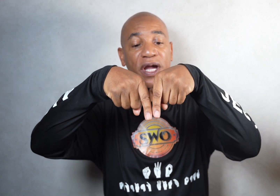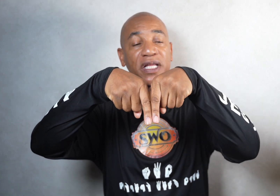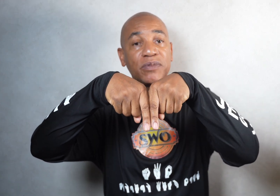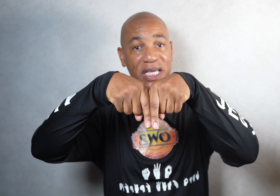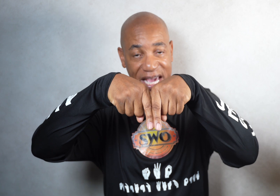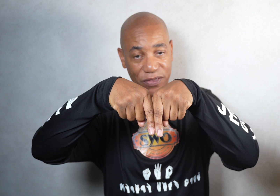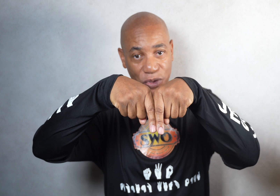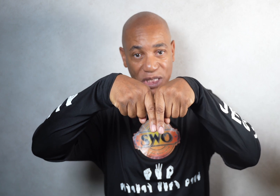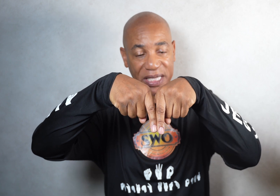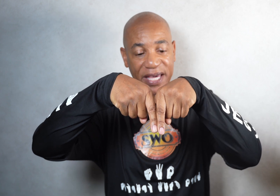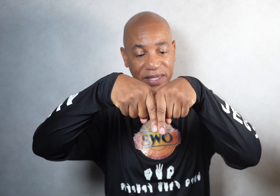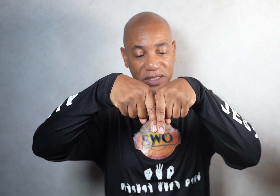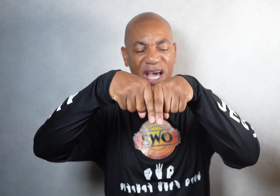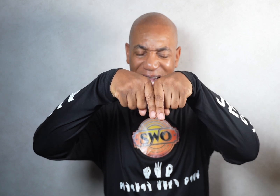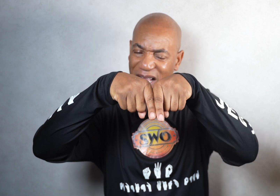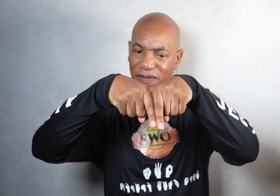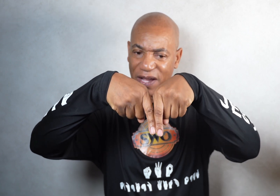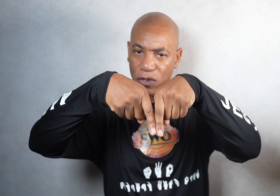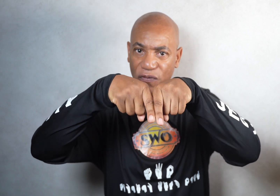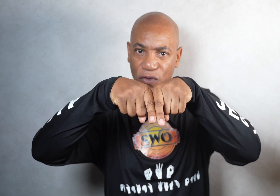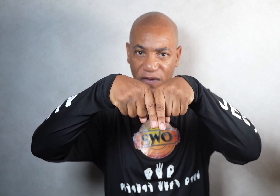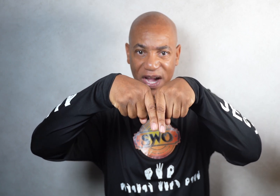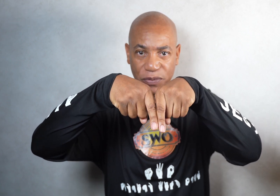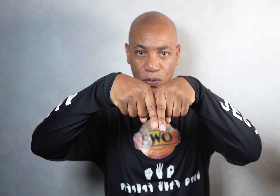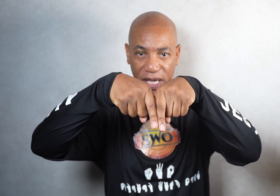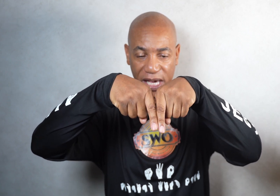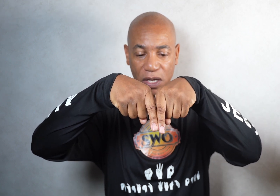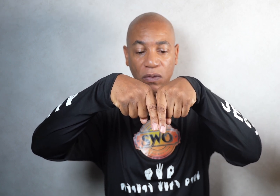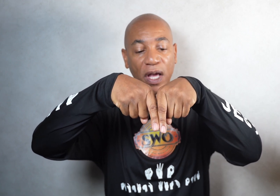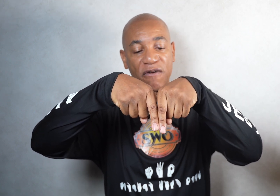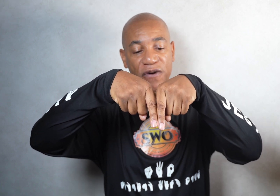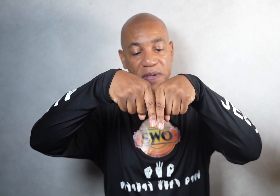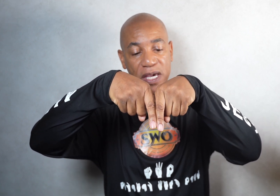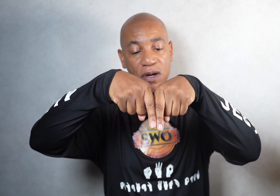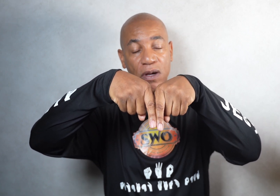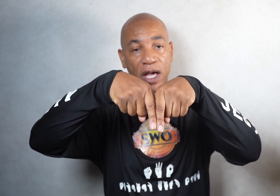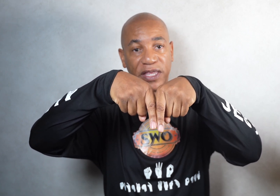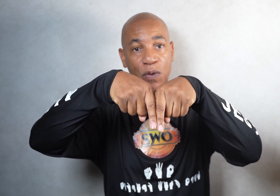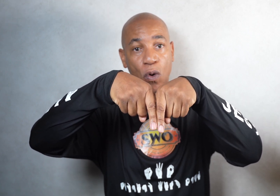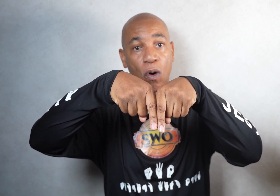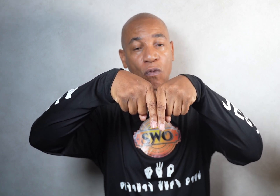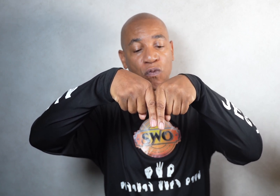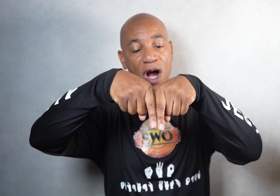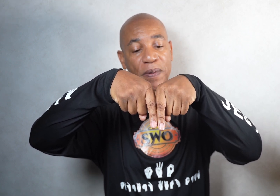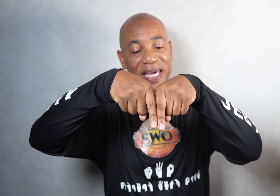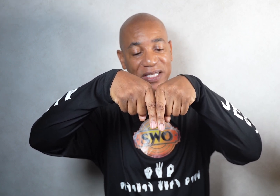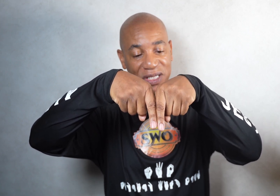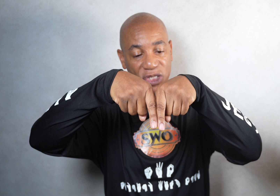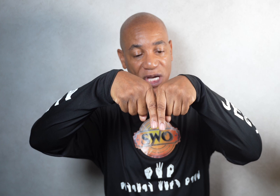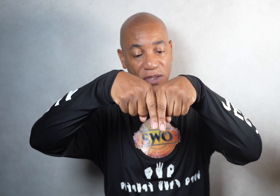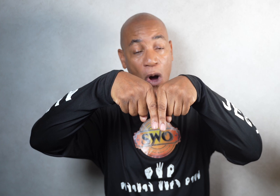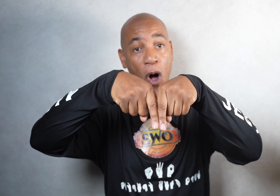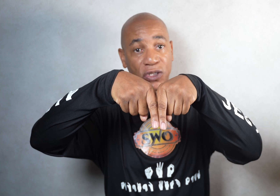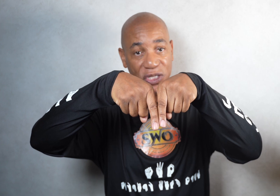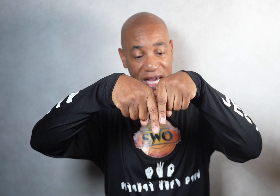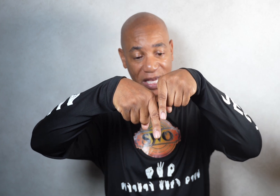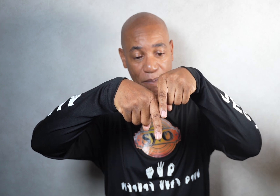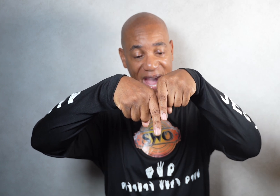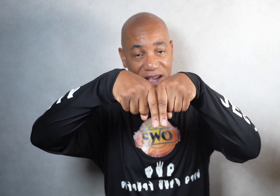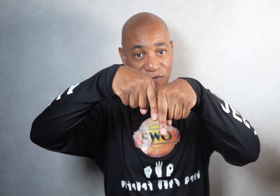them together just like this, kind of like on a 45-degree angle. From here, they will rub against each other, alternating back and forth